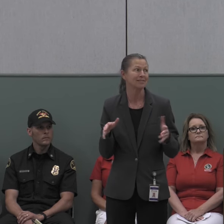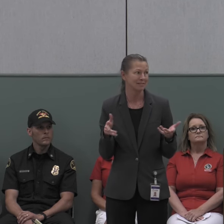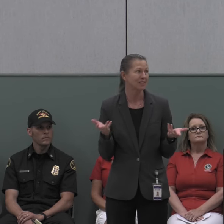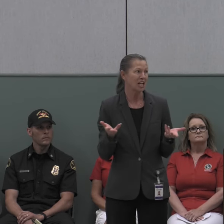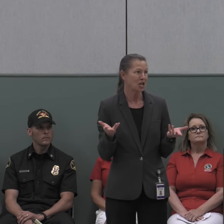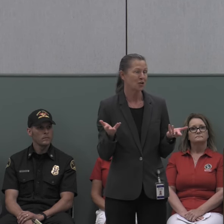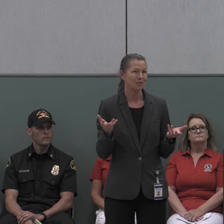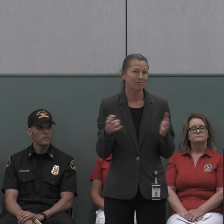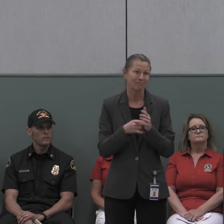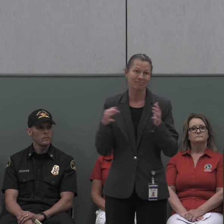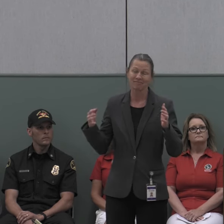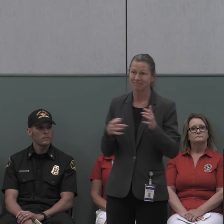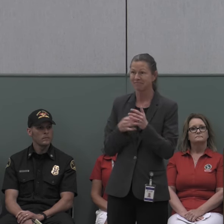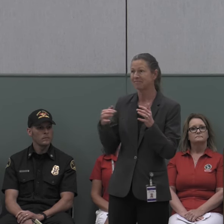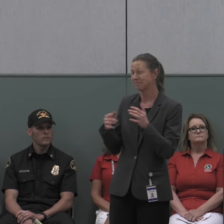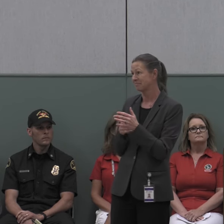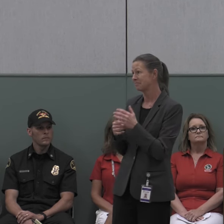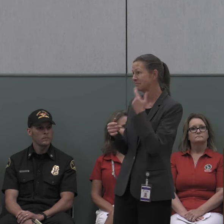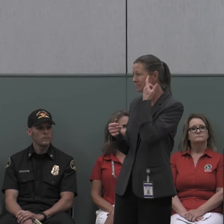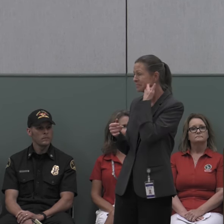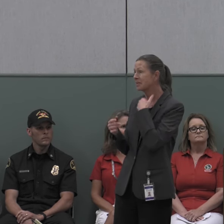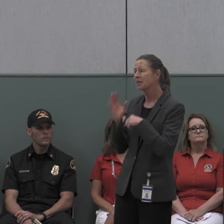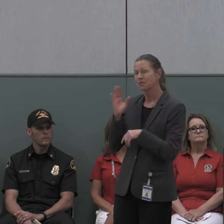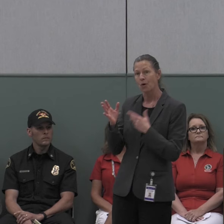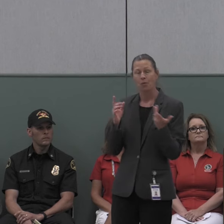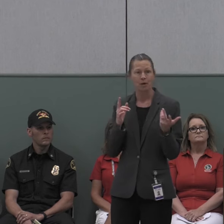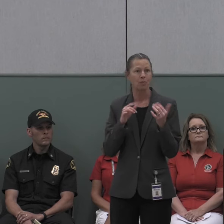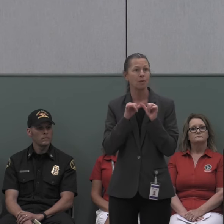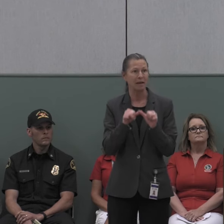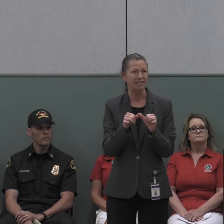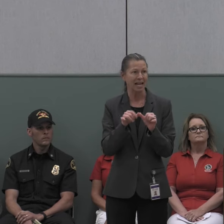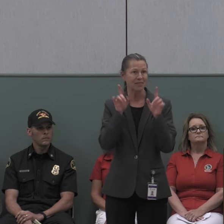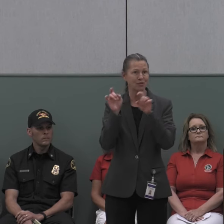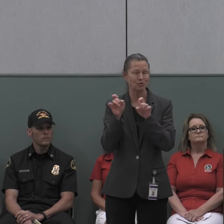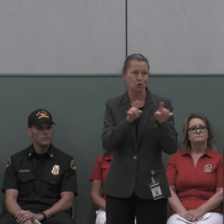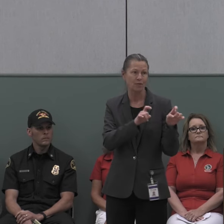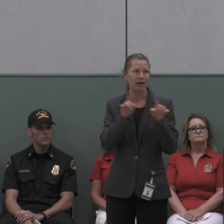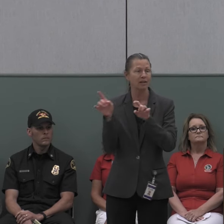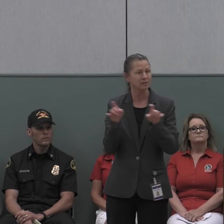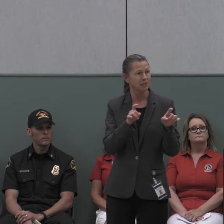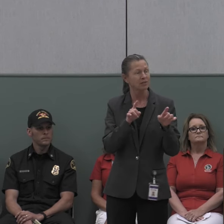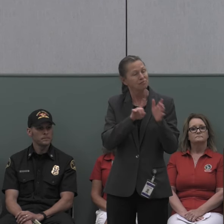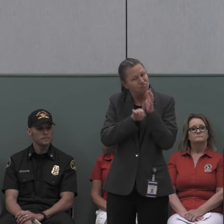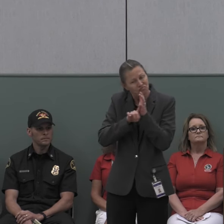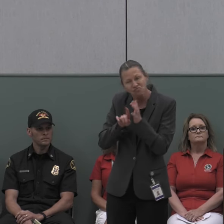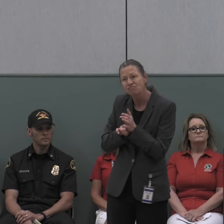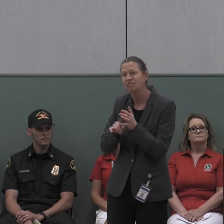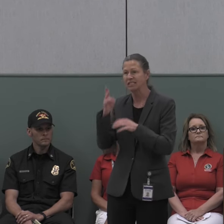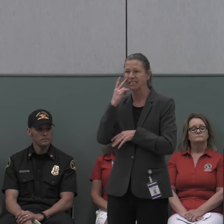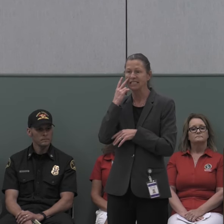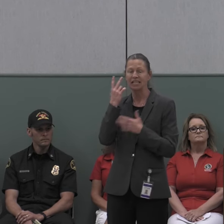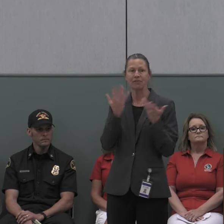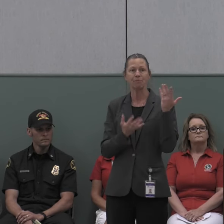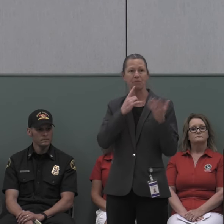we'll continue those surveys to make sure that we don't have any additional issues that we may have missed the first time or any